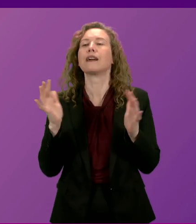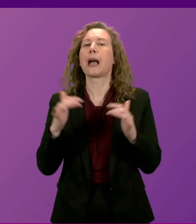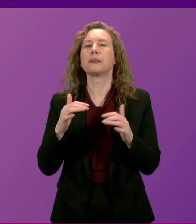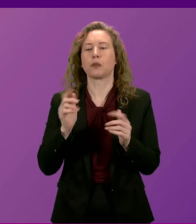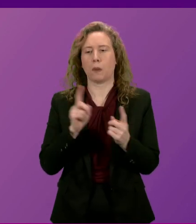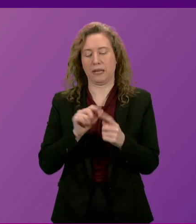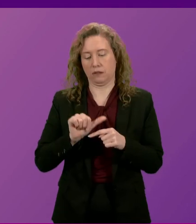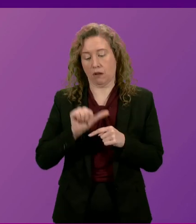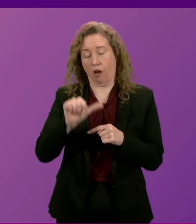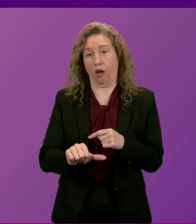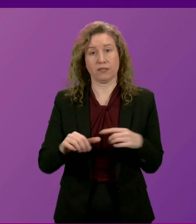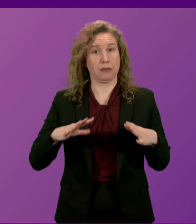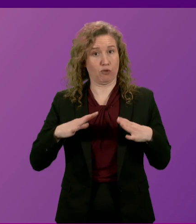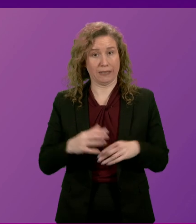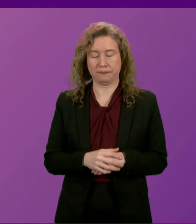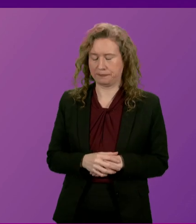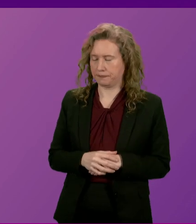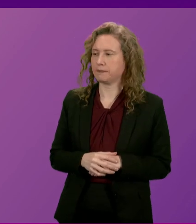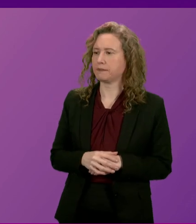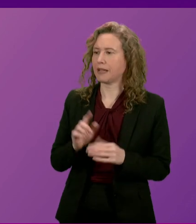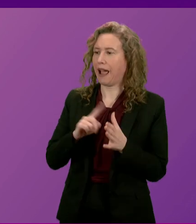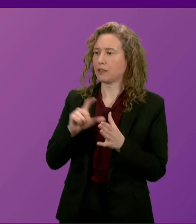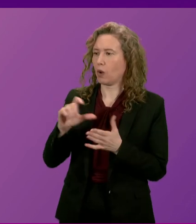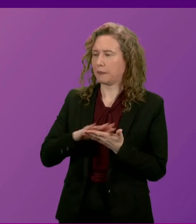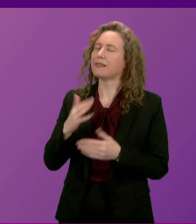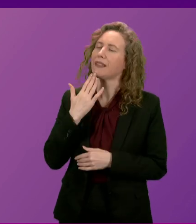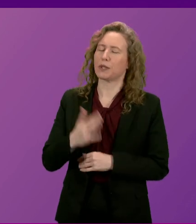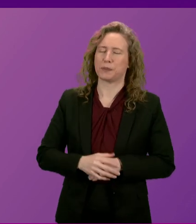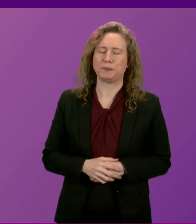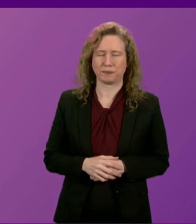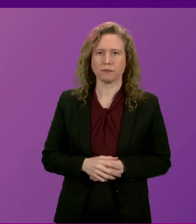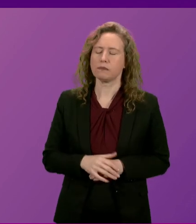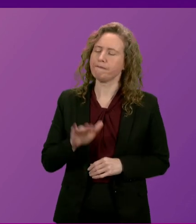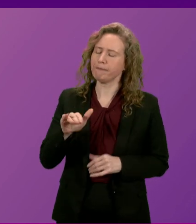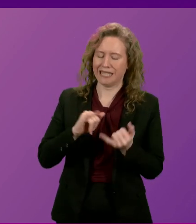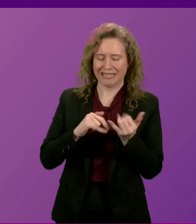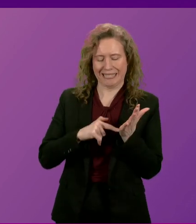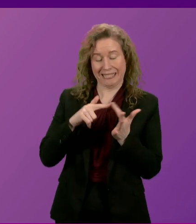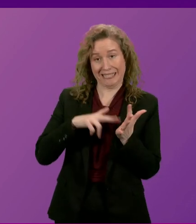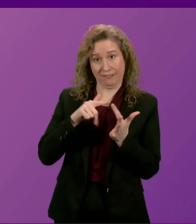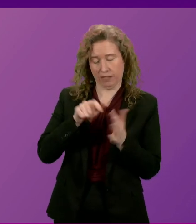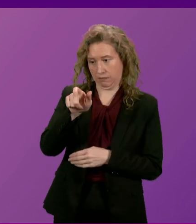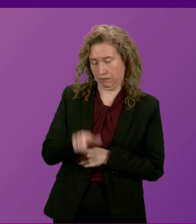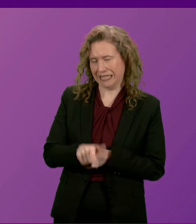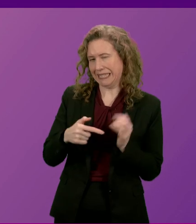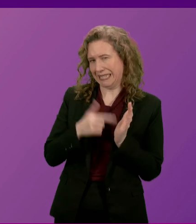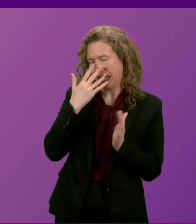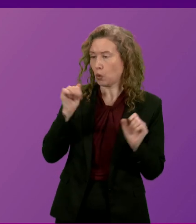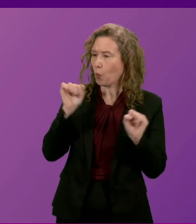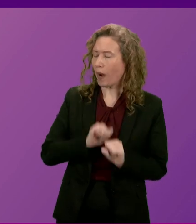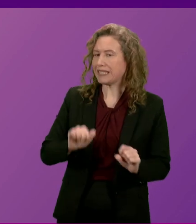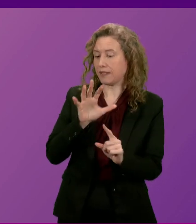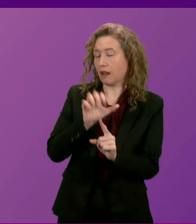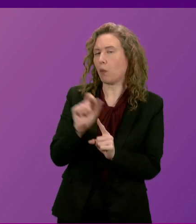will meet shortly after the October recess. Alex Cole-Hamilton. Thank you. Stephen is a teenager waiting for a diagnosis